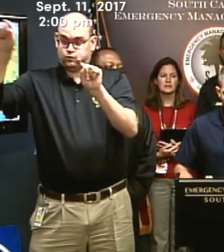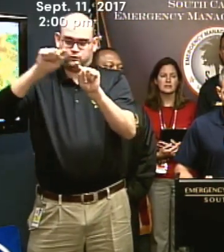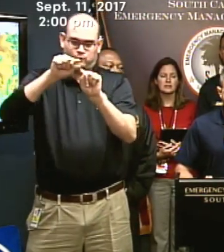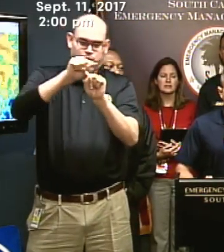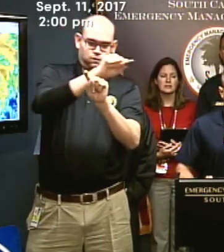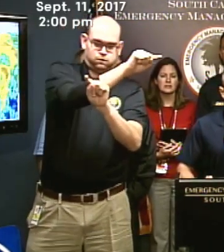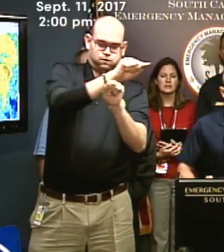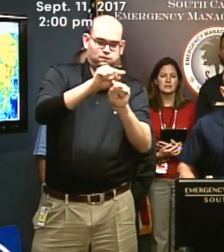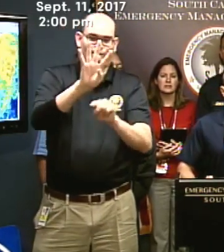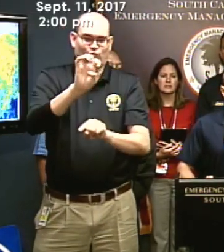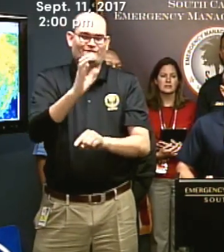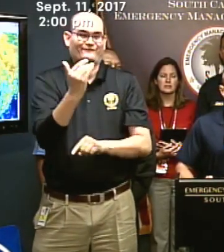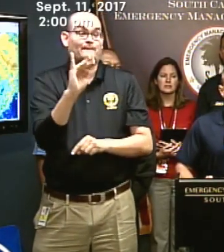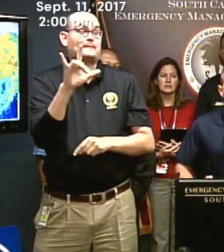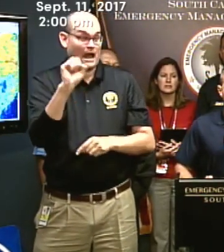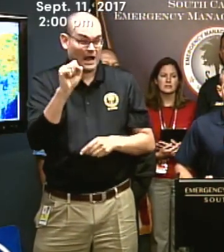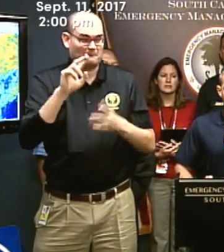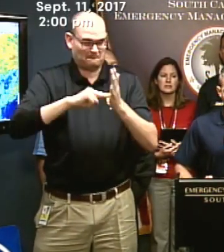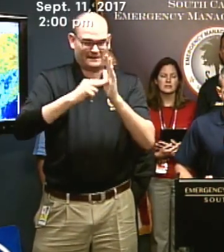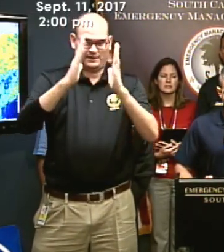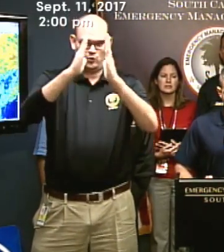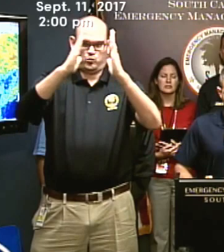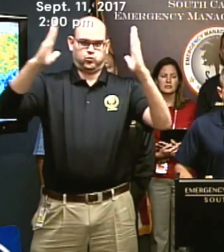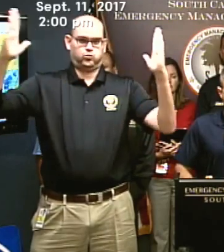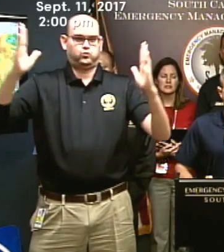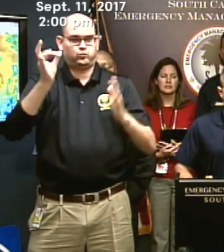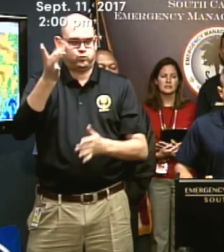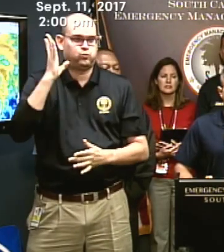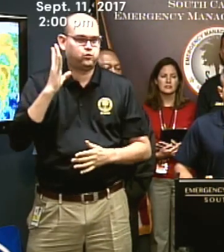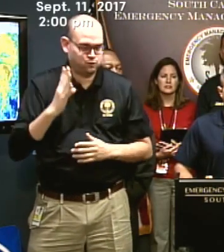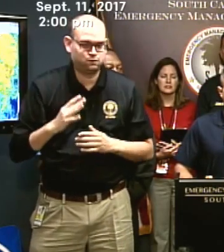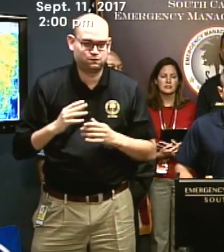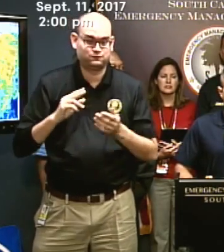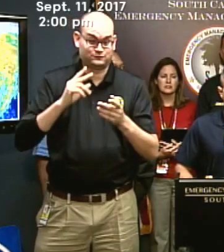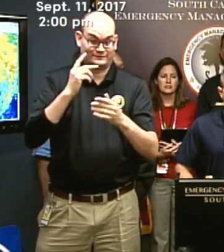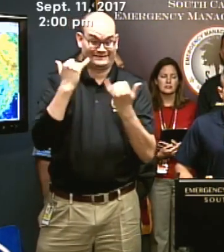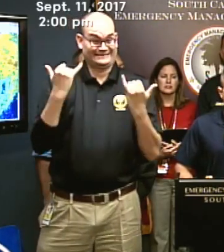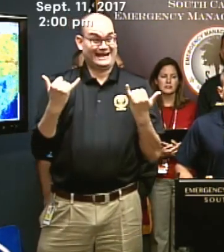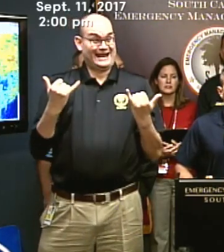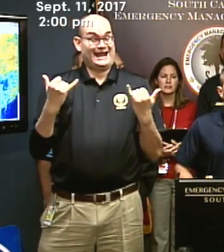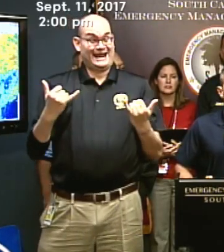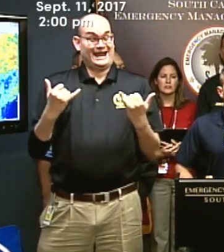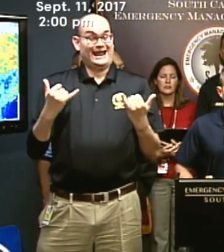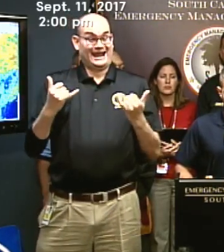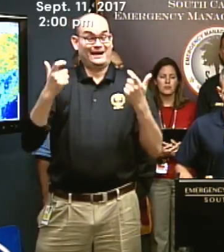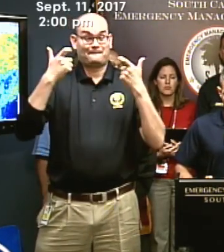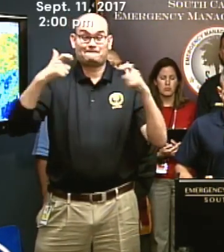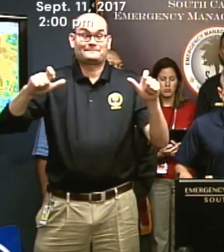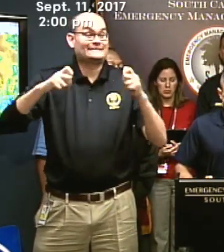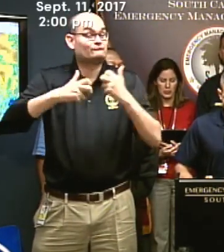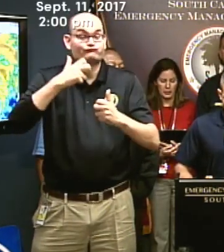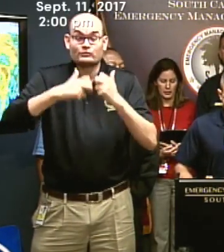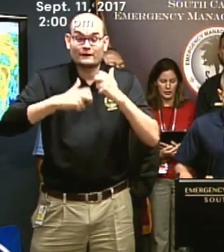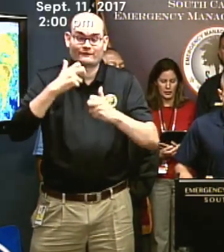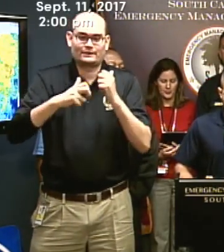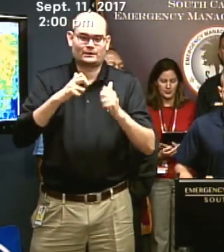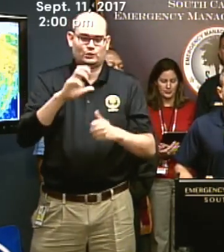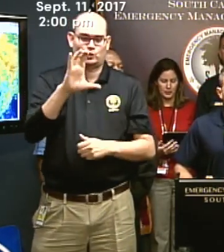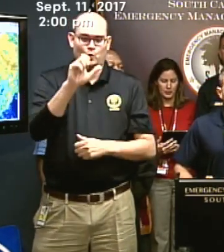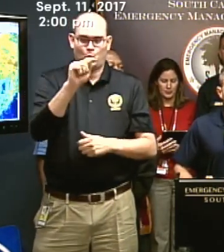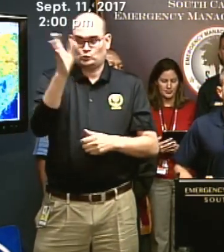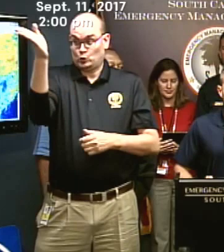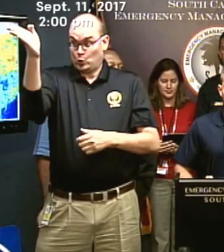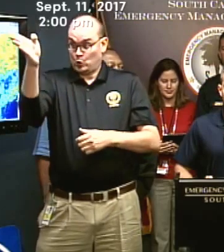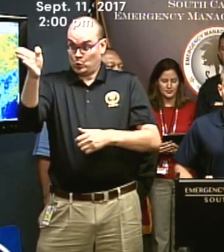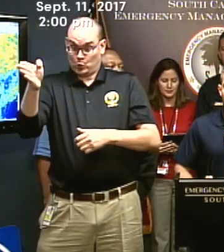moment. One of the biggest issues right now across the state is the ongoing inundation along the coast, especially